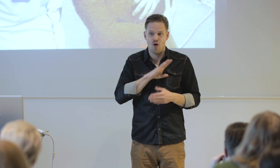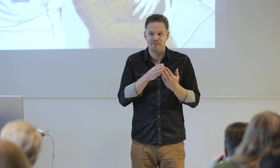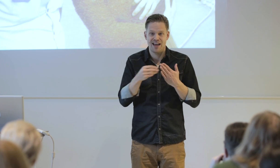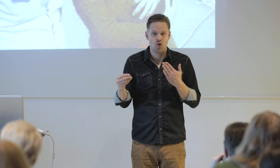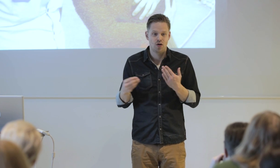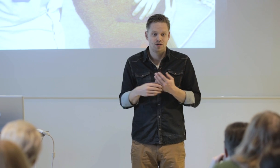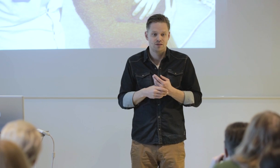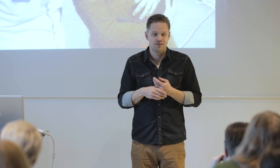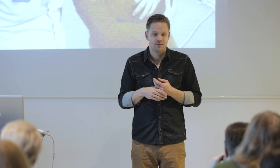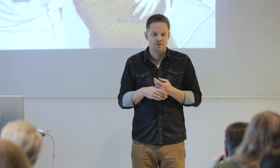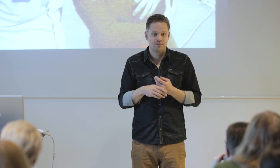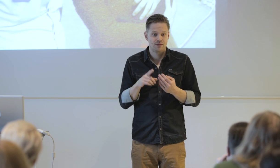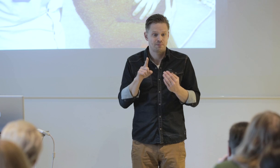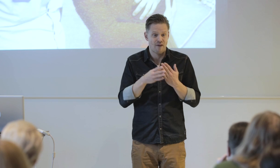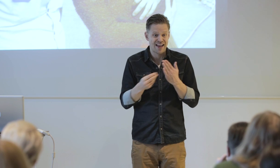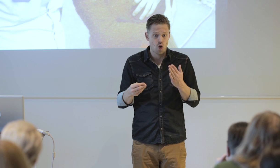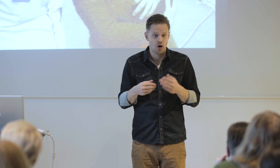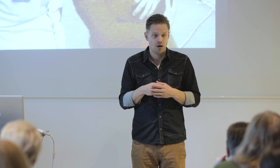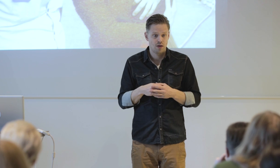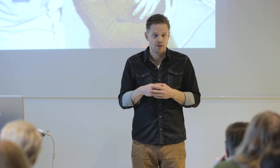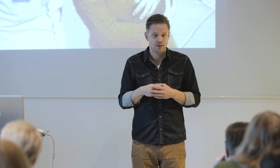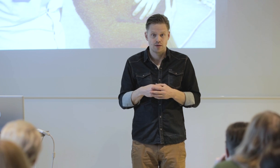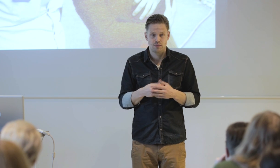Because my parents didn't know what was tax.